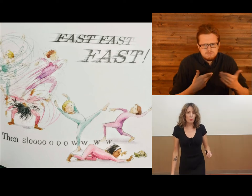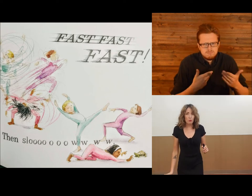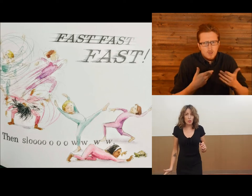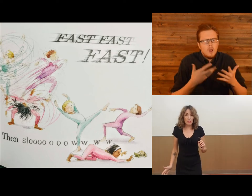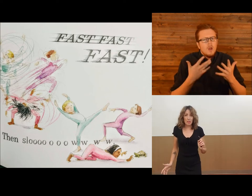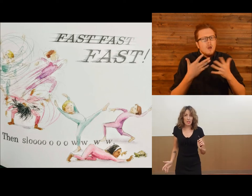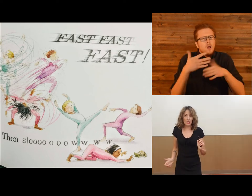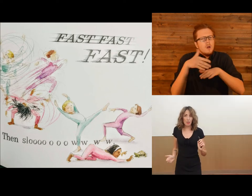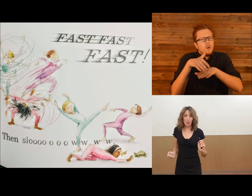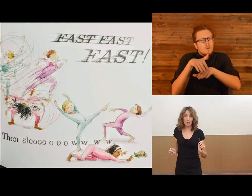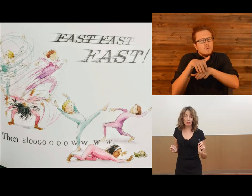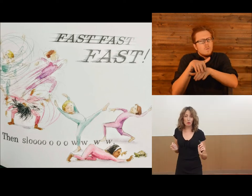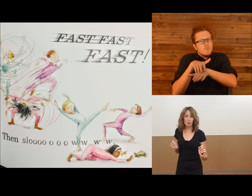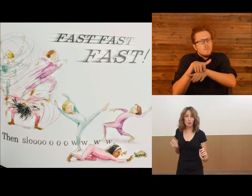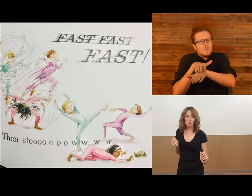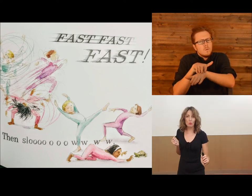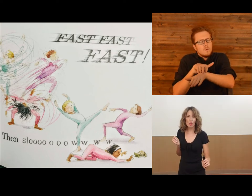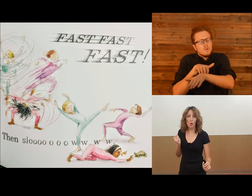Or really